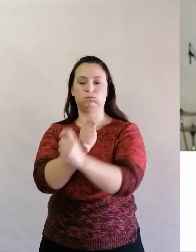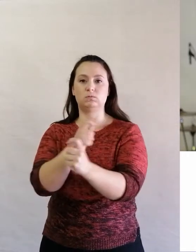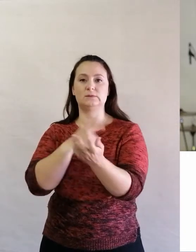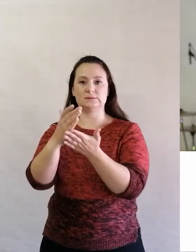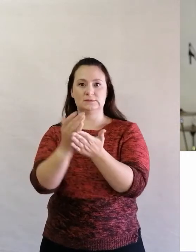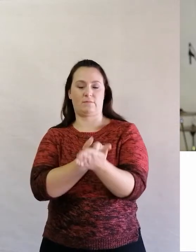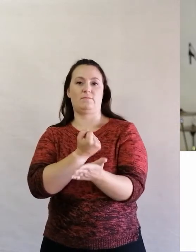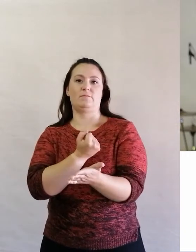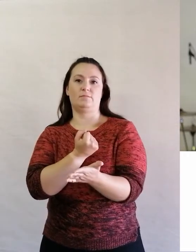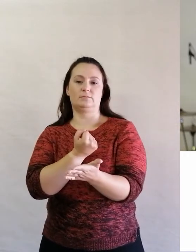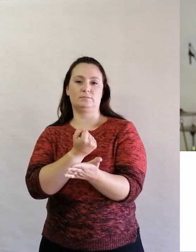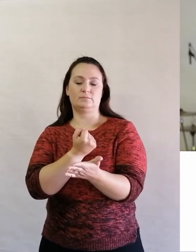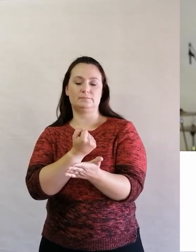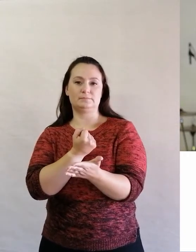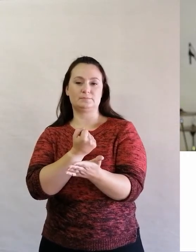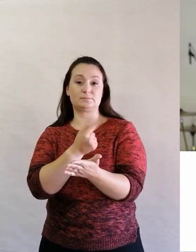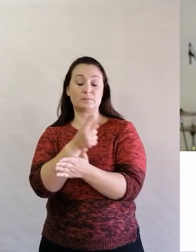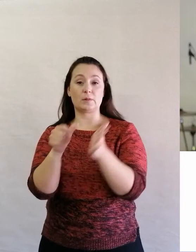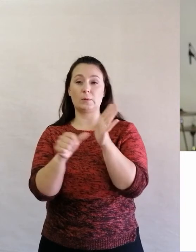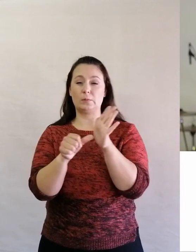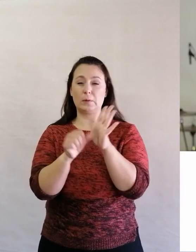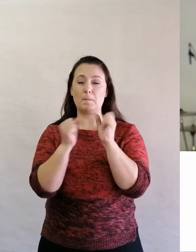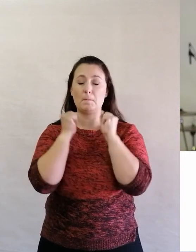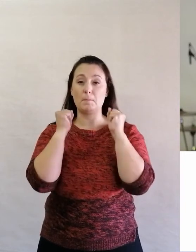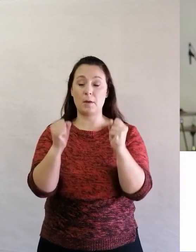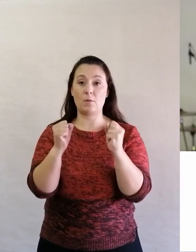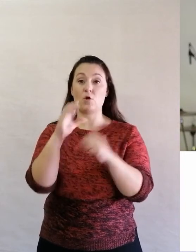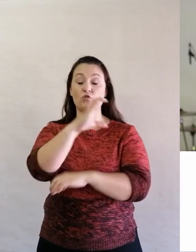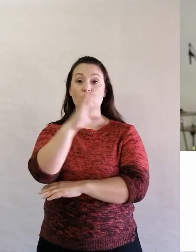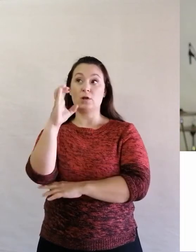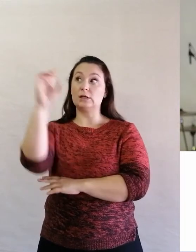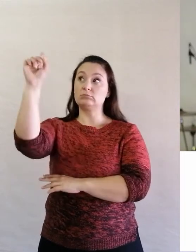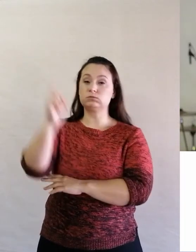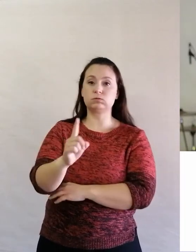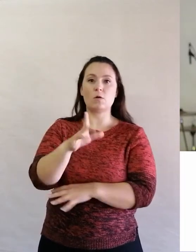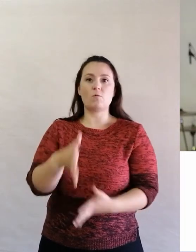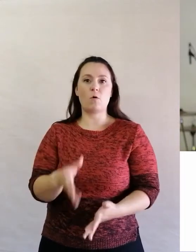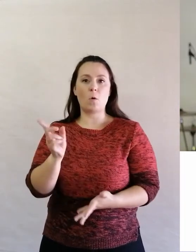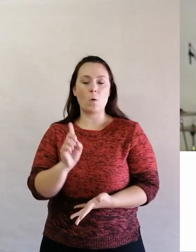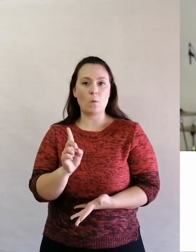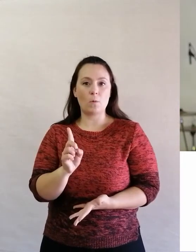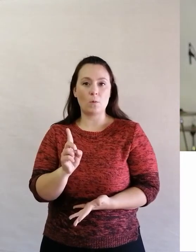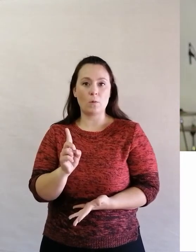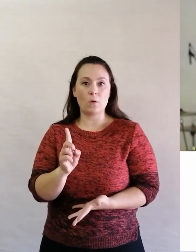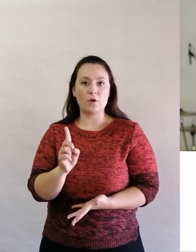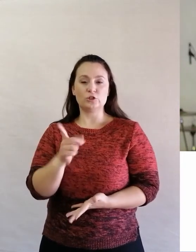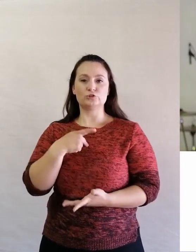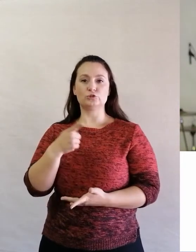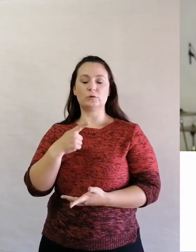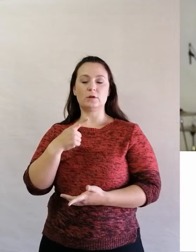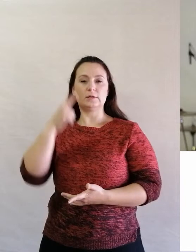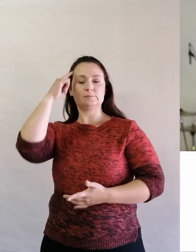again. The very fact Christ came to this earth was not to introduce us to a higher way